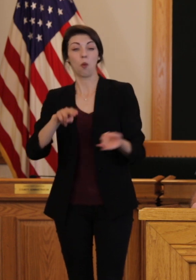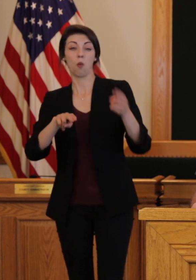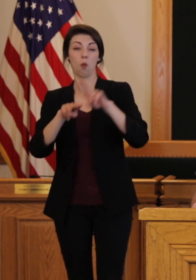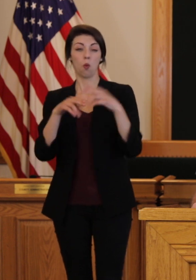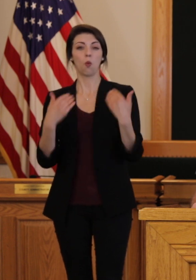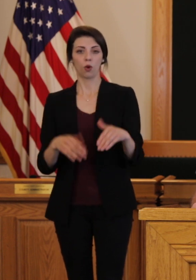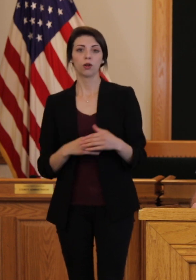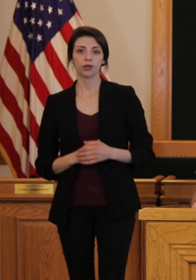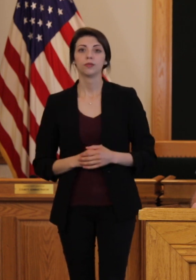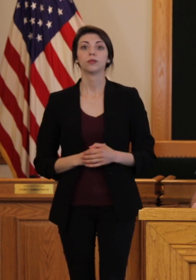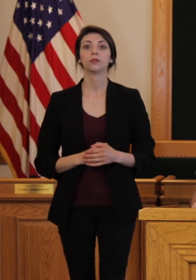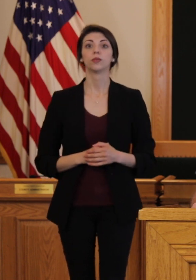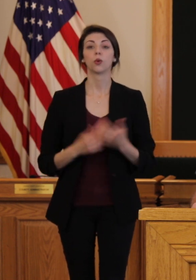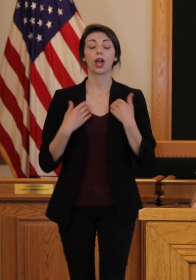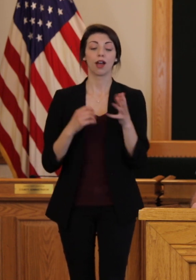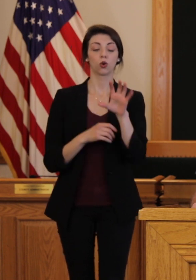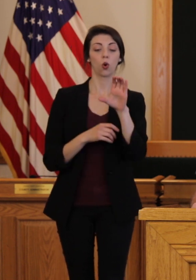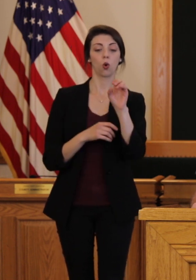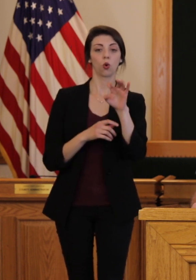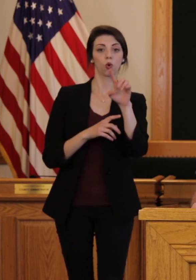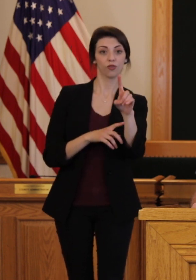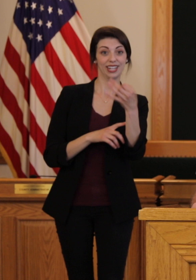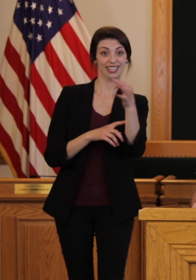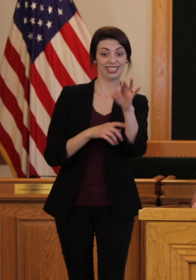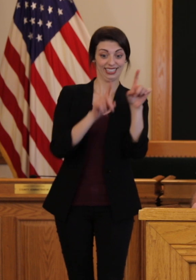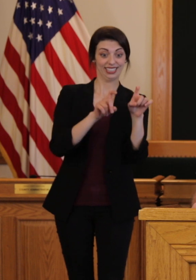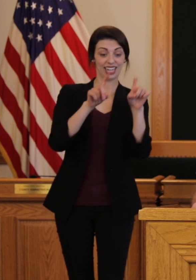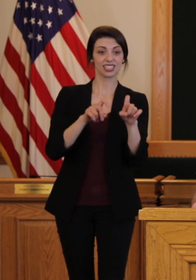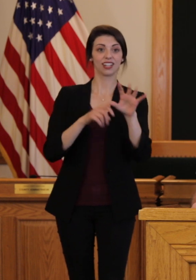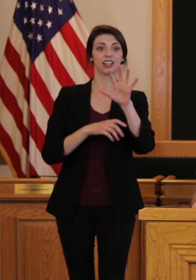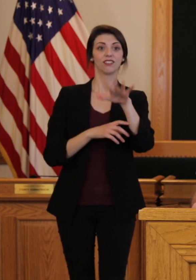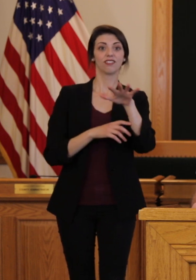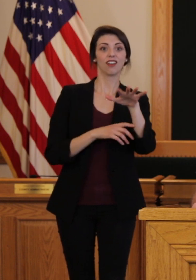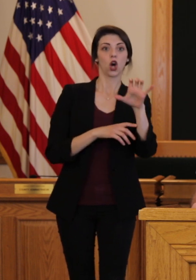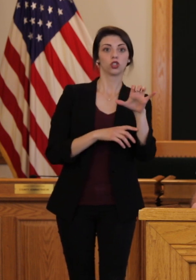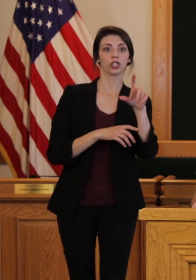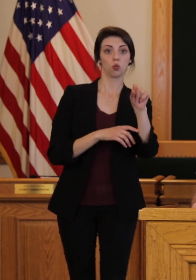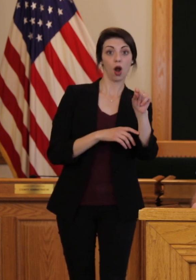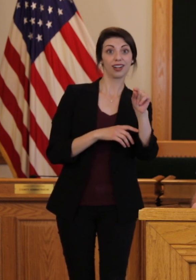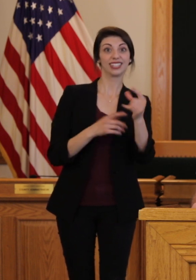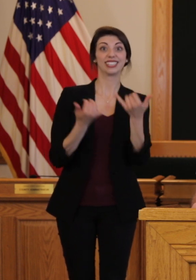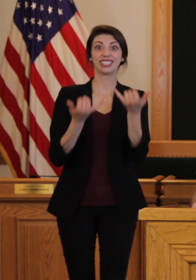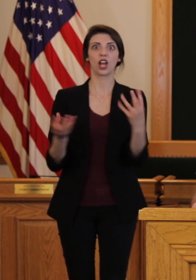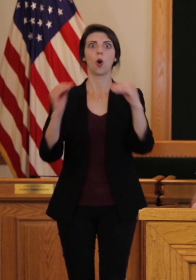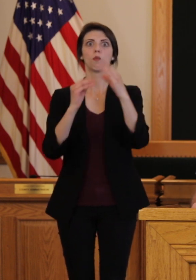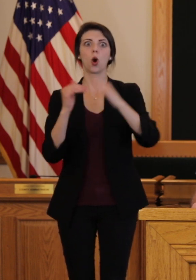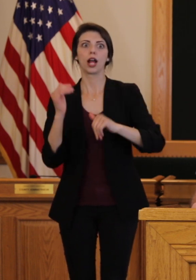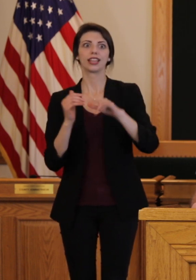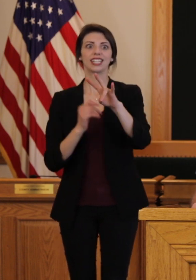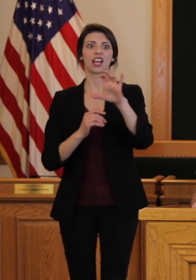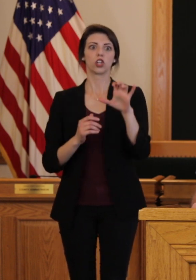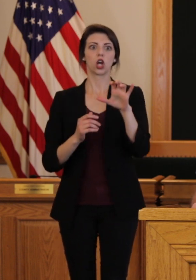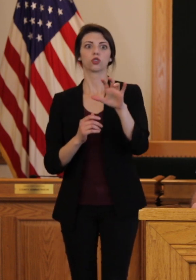dramatically. We've increased our COVID-19 testing from 5,520 last week to more than 7,370